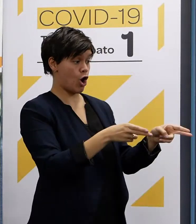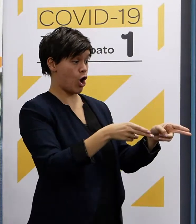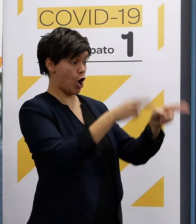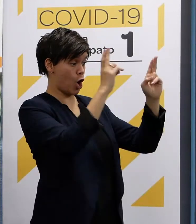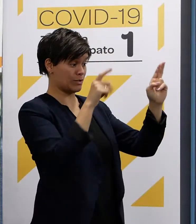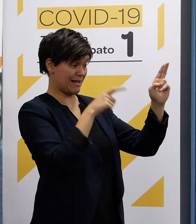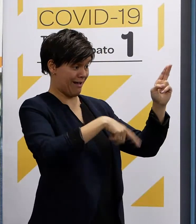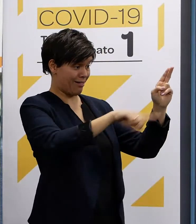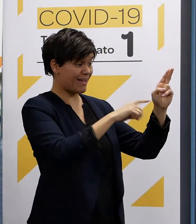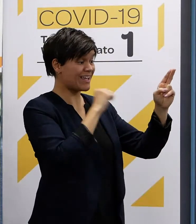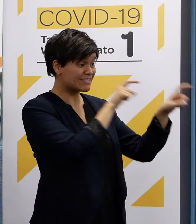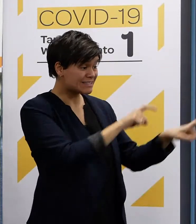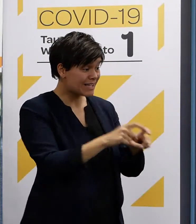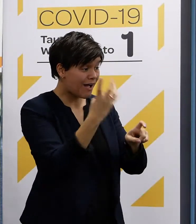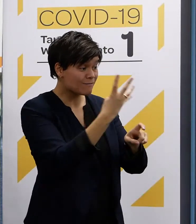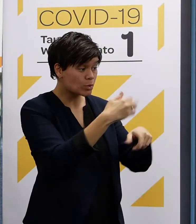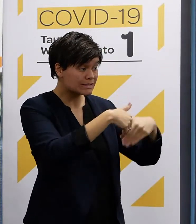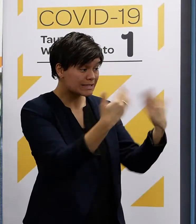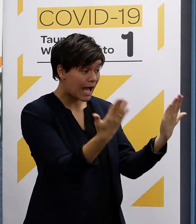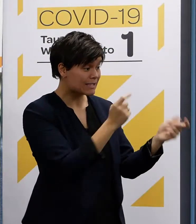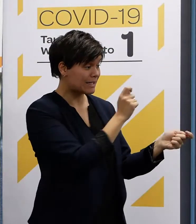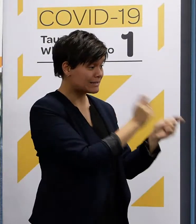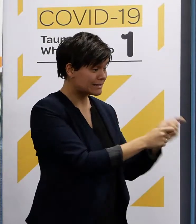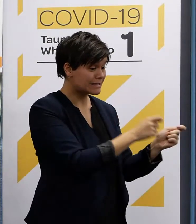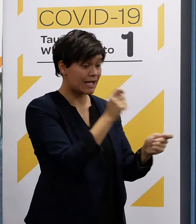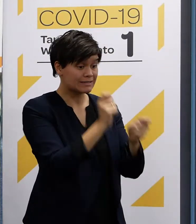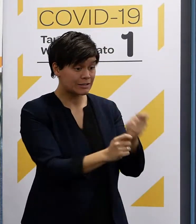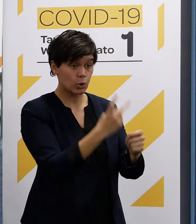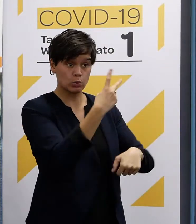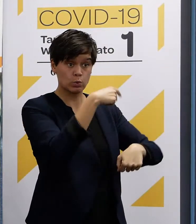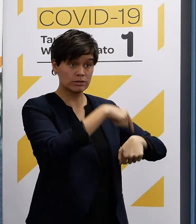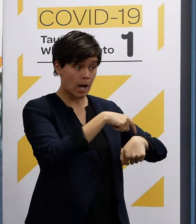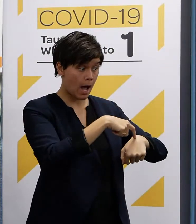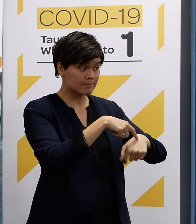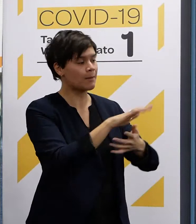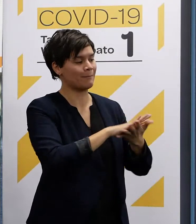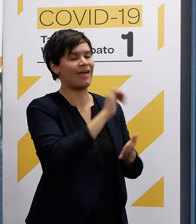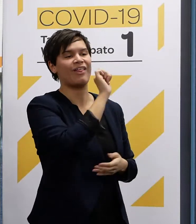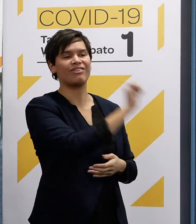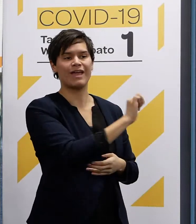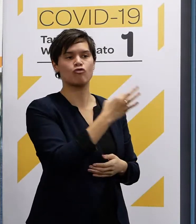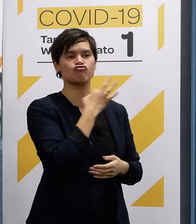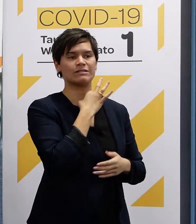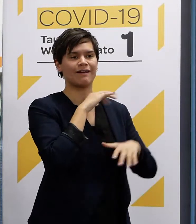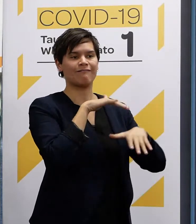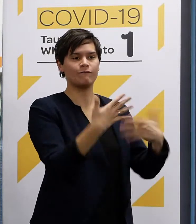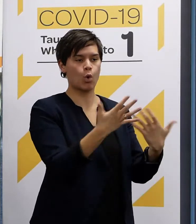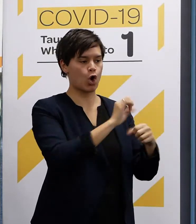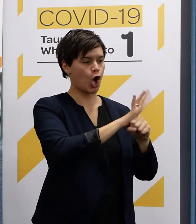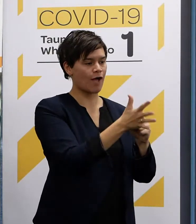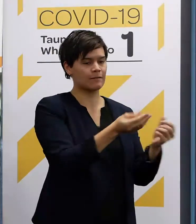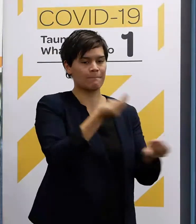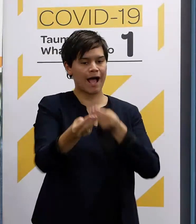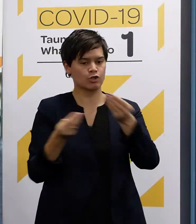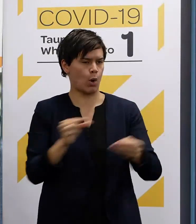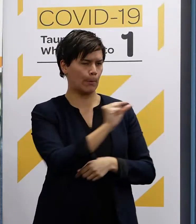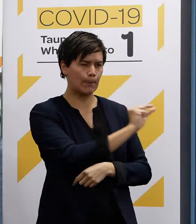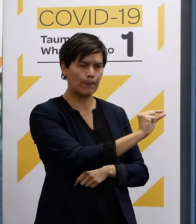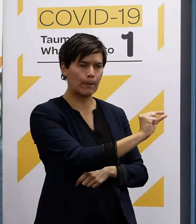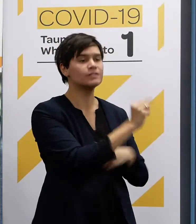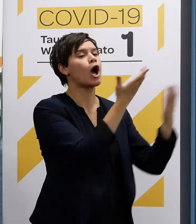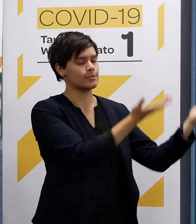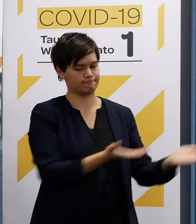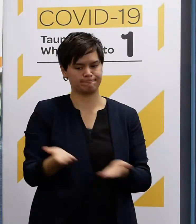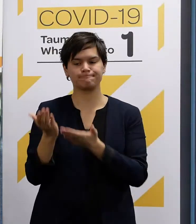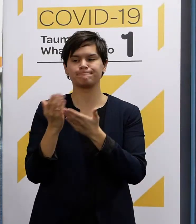risk they pose to the community is very low in the first place. However, we are following them up and referring them for testing as part of closing the loop. We've